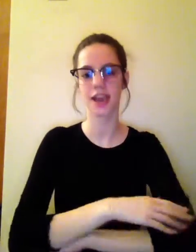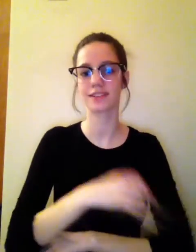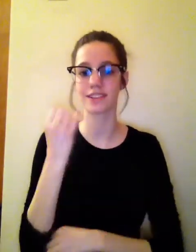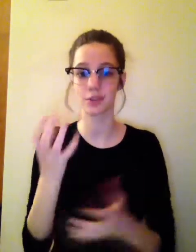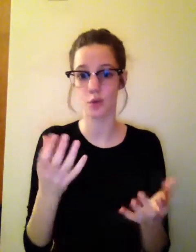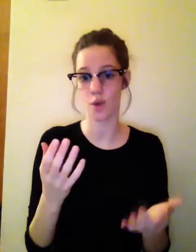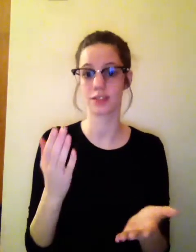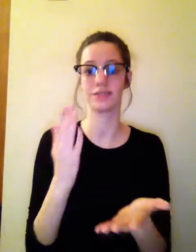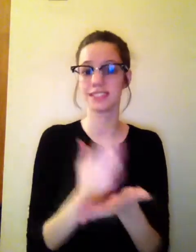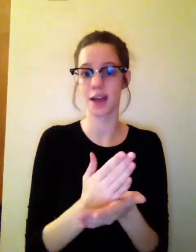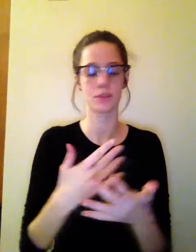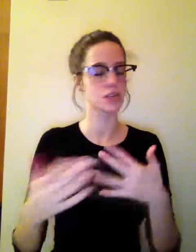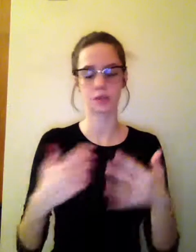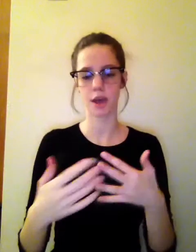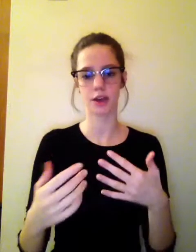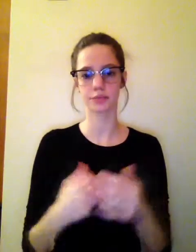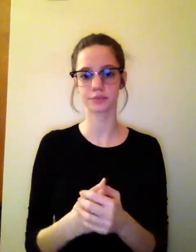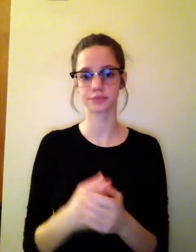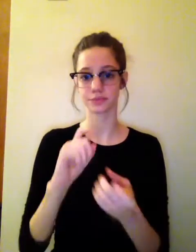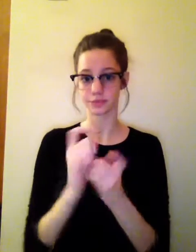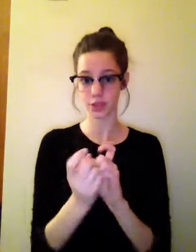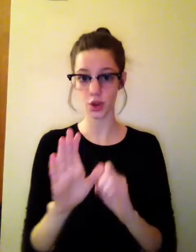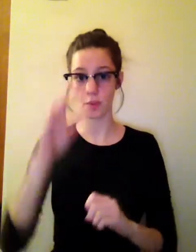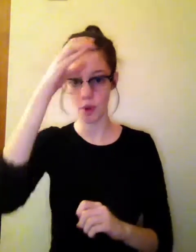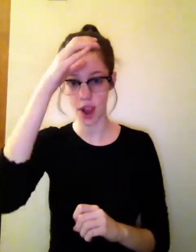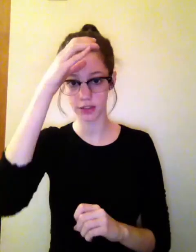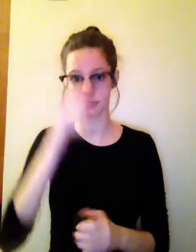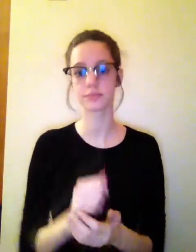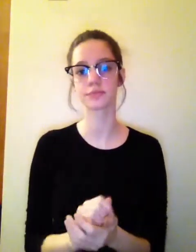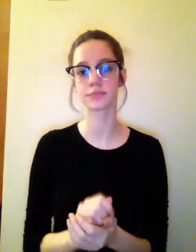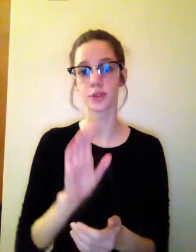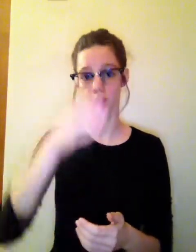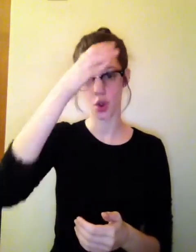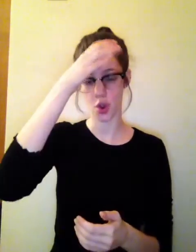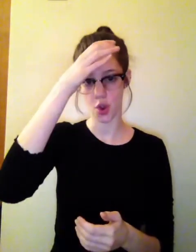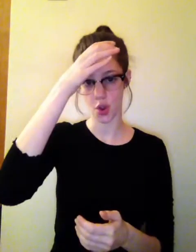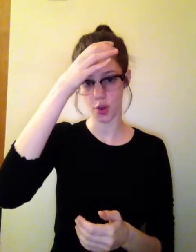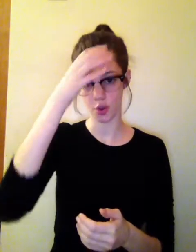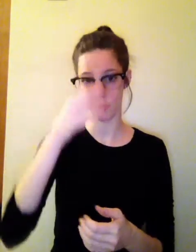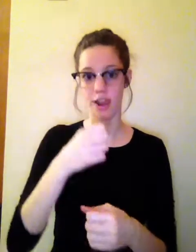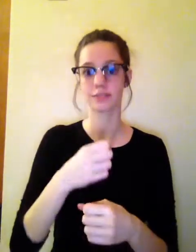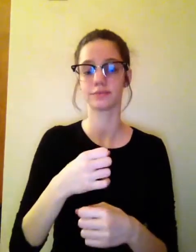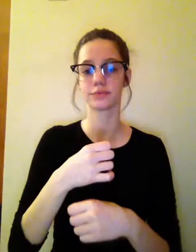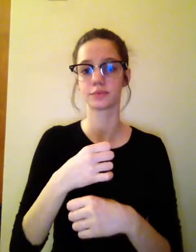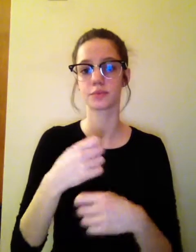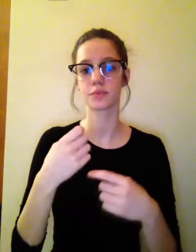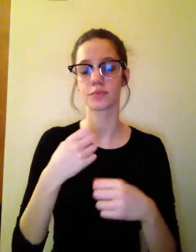Effect on your brain. Your brain is wired to make you want to repeat experiences that make you feel good, so